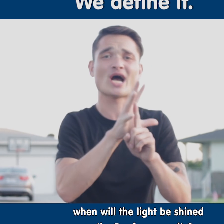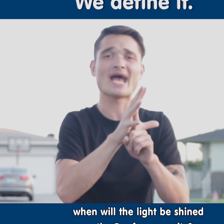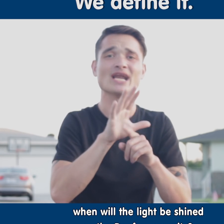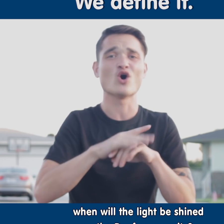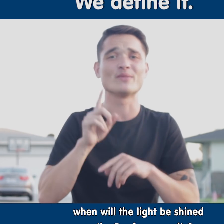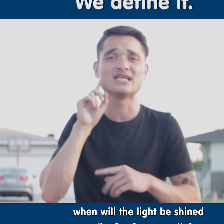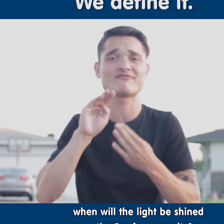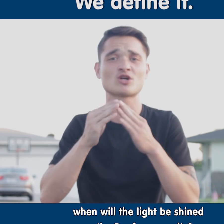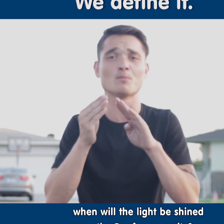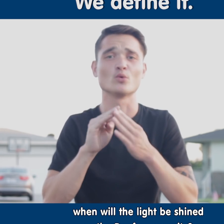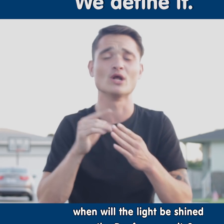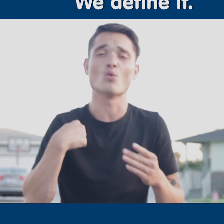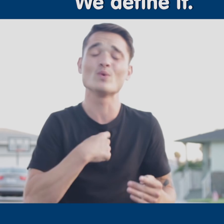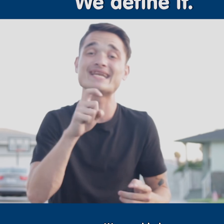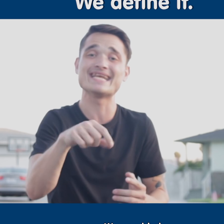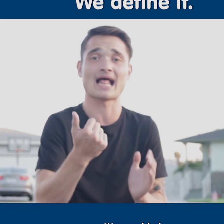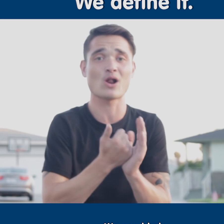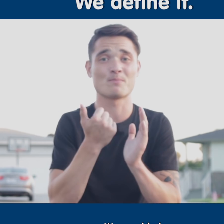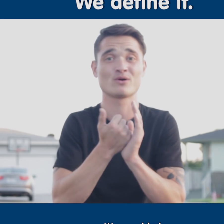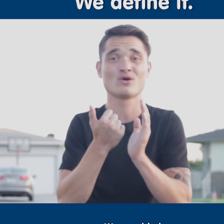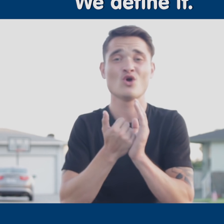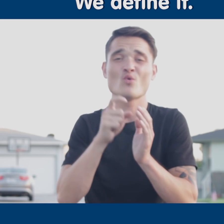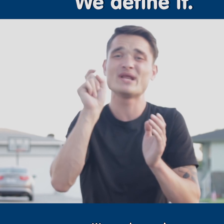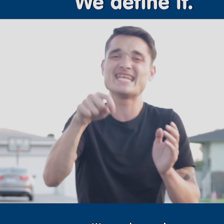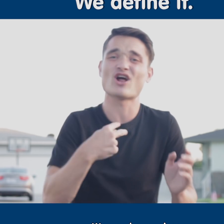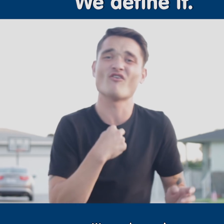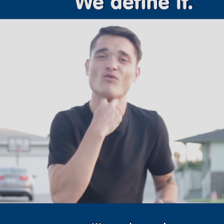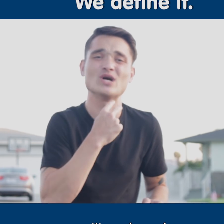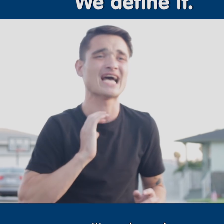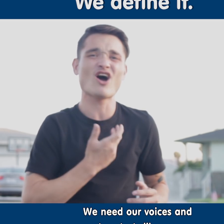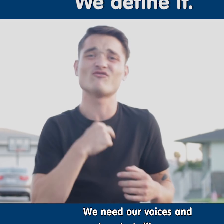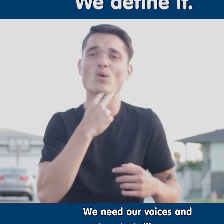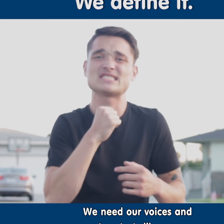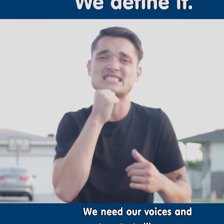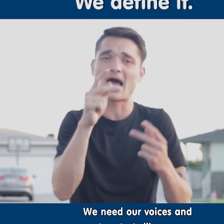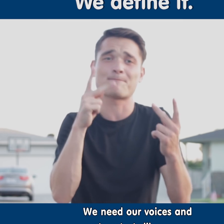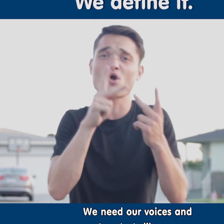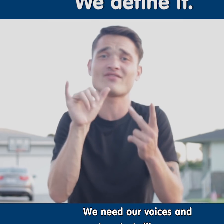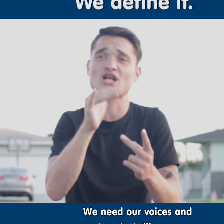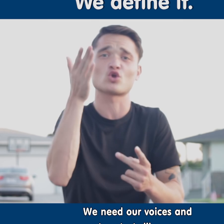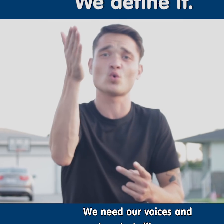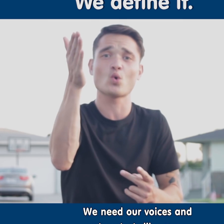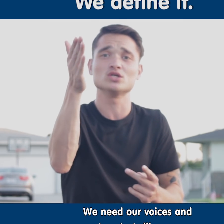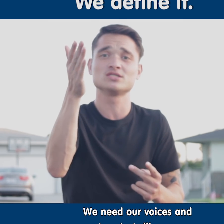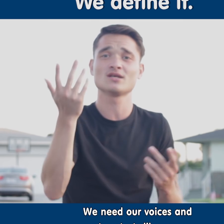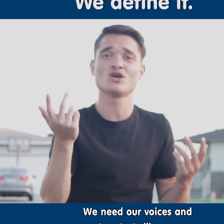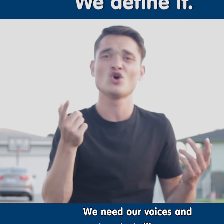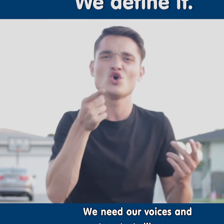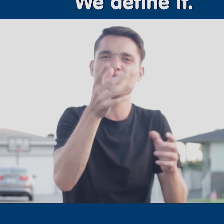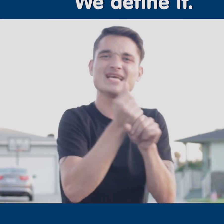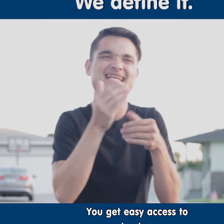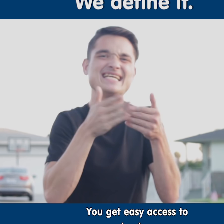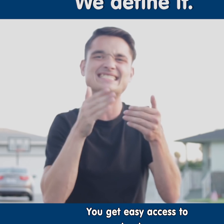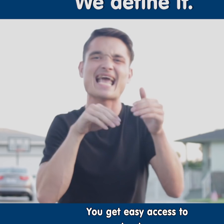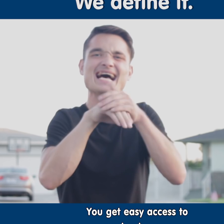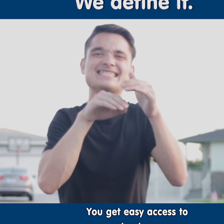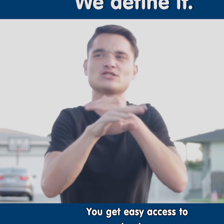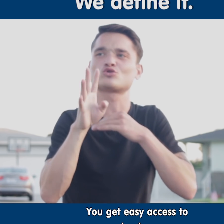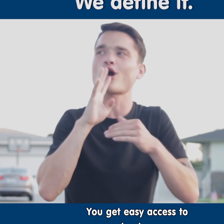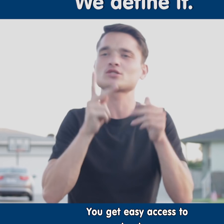the deaf community? We need help. We need our voices. Our voices are not perfect like yours. You get easy access to people